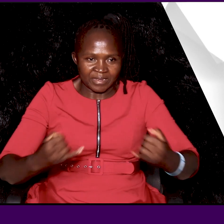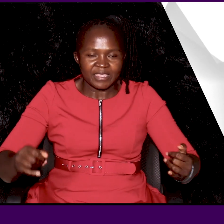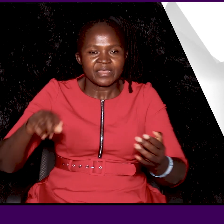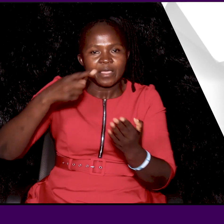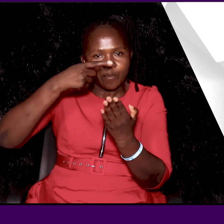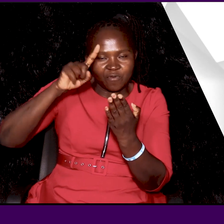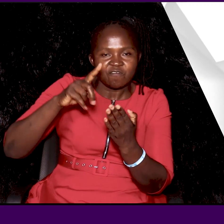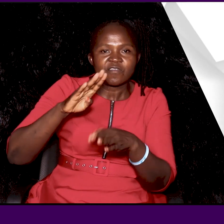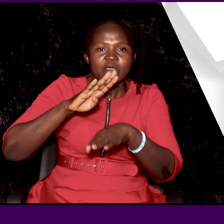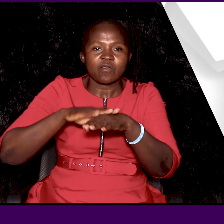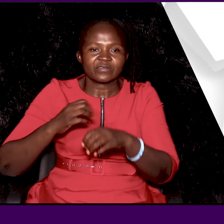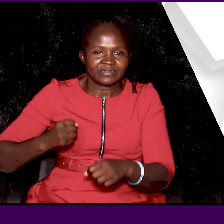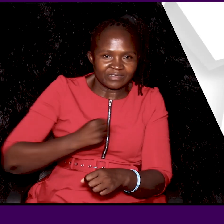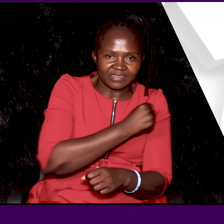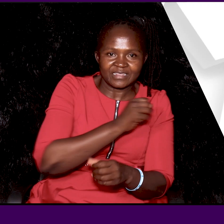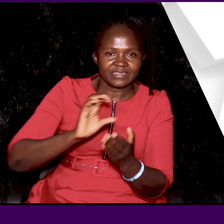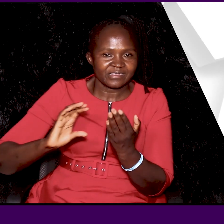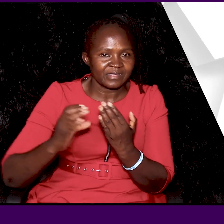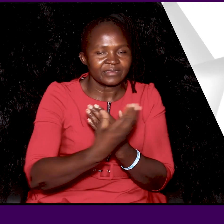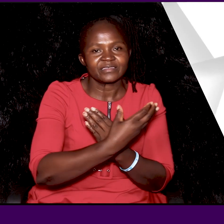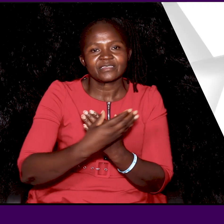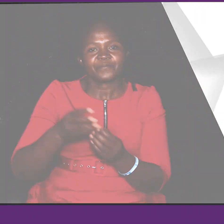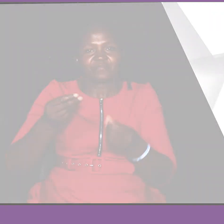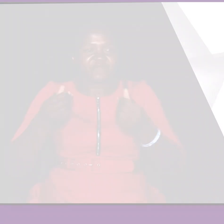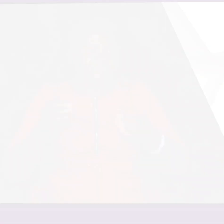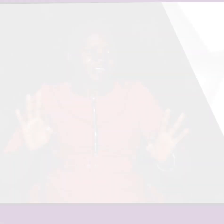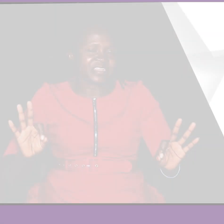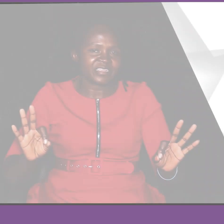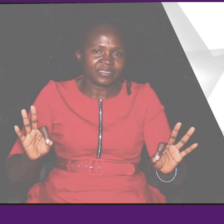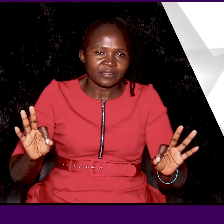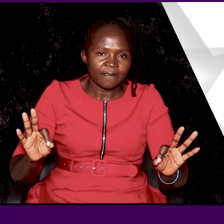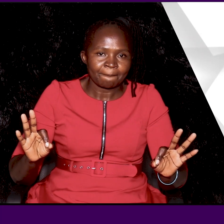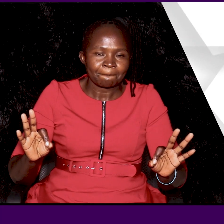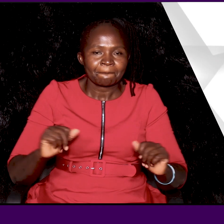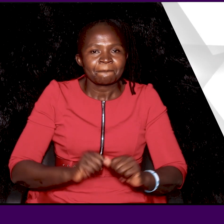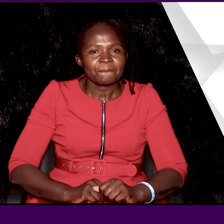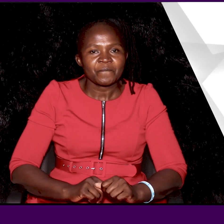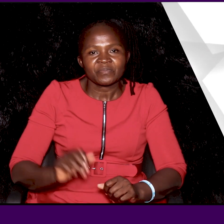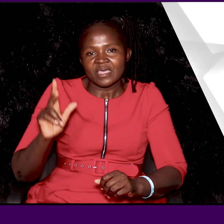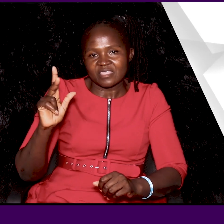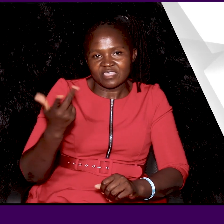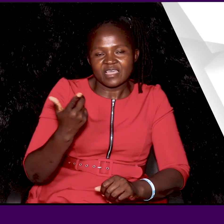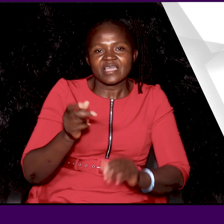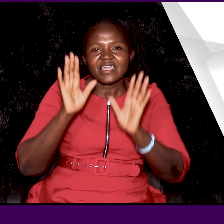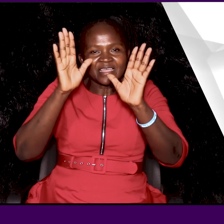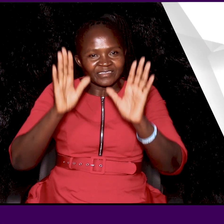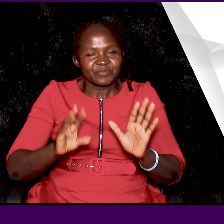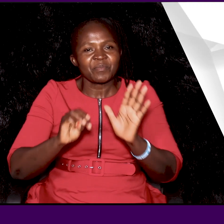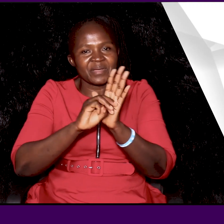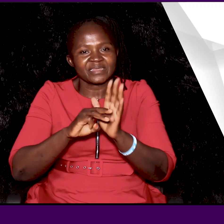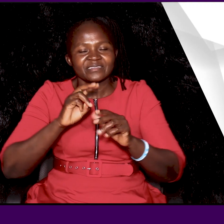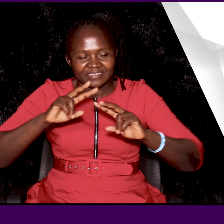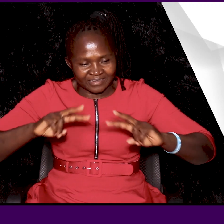approved on the Senate's calendar. The cost is free. The third core mandate is